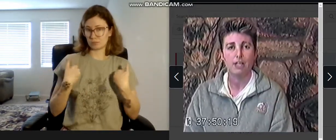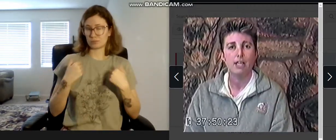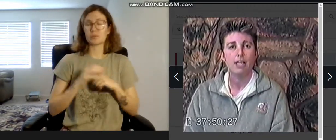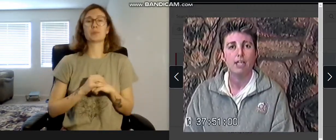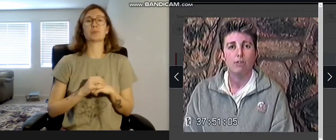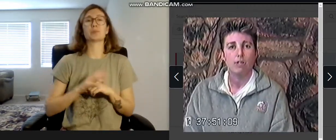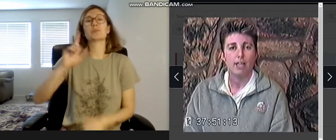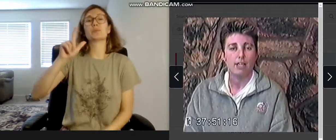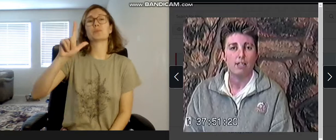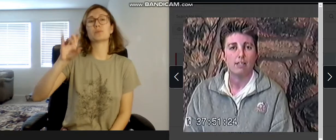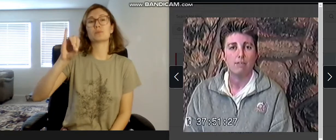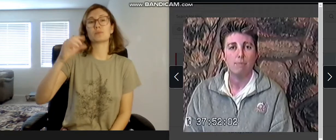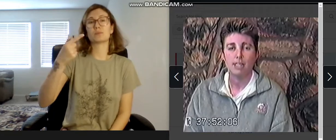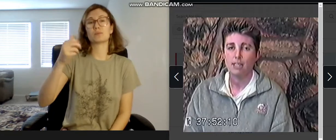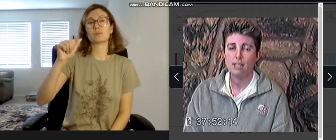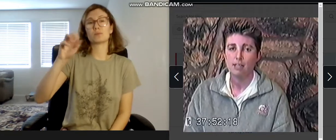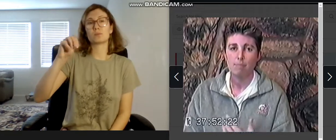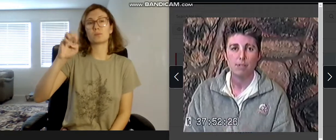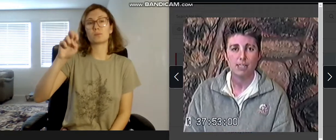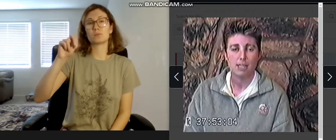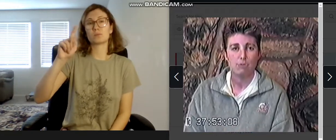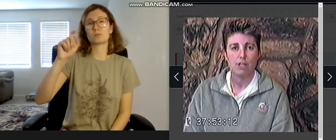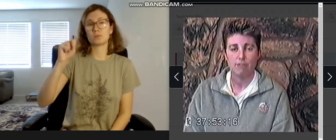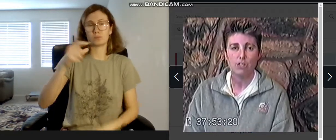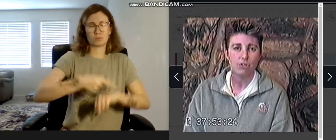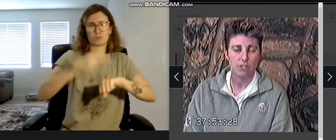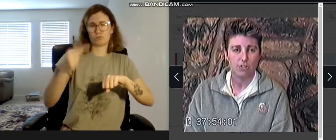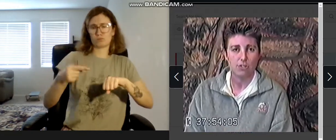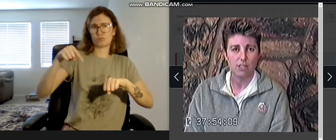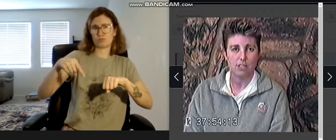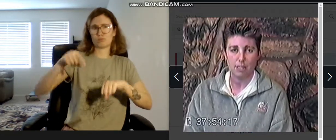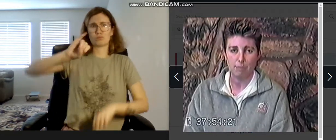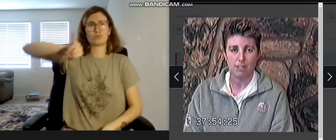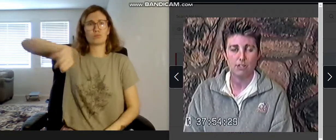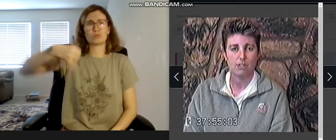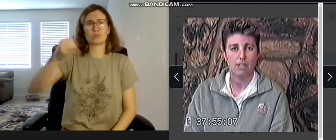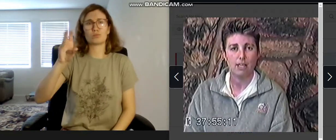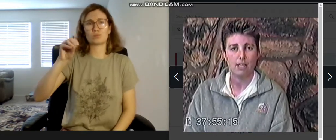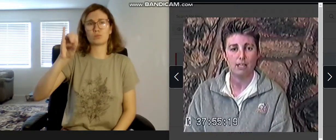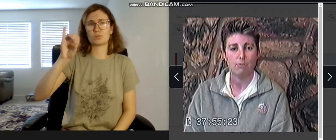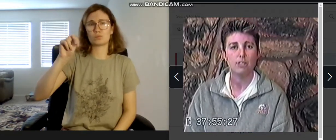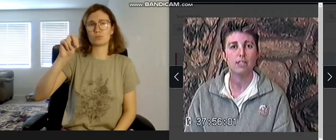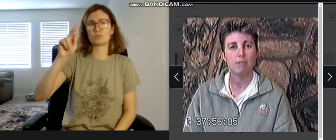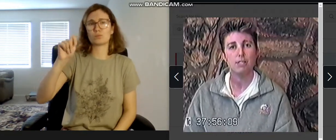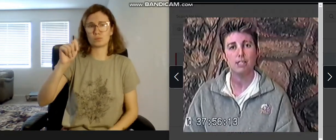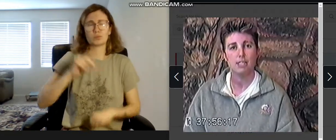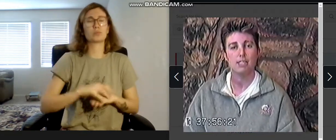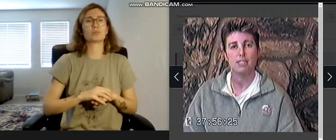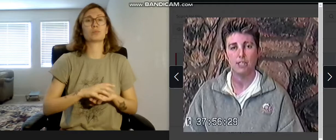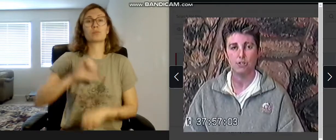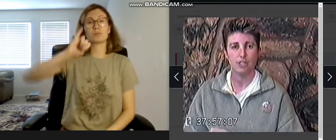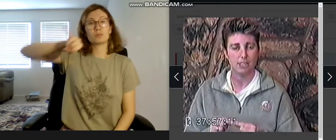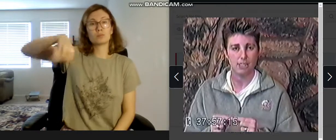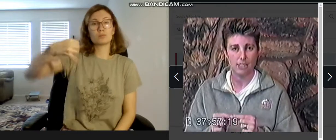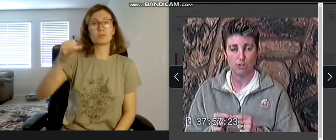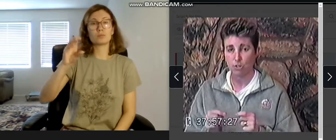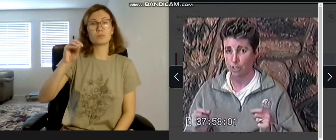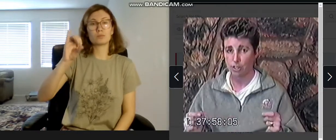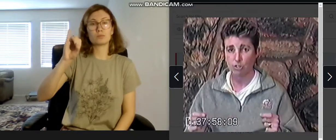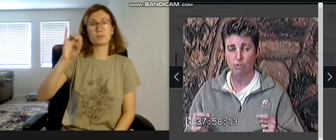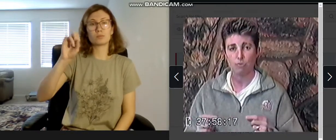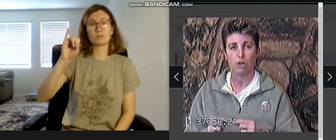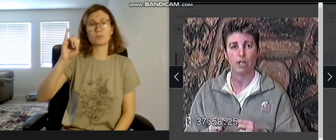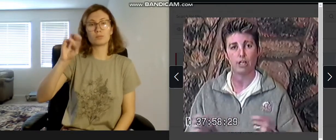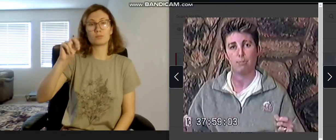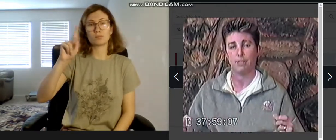together. And many times you have injuries to these ligaments. And what the ligament does in an injury is it either